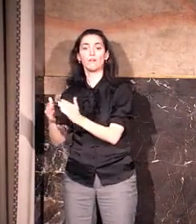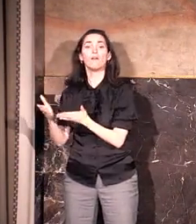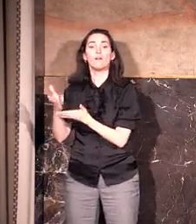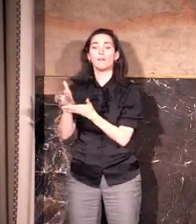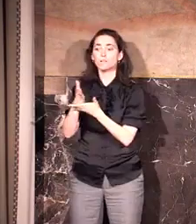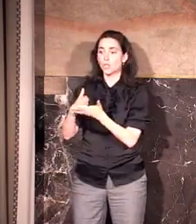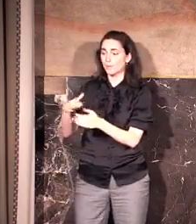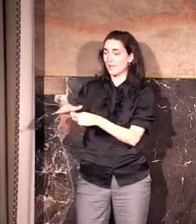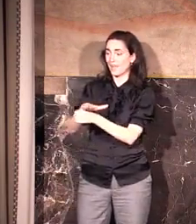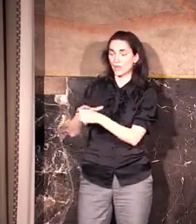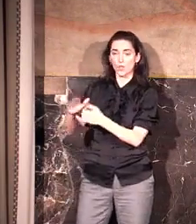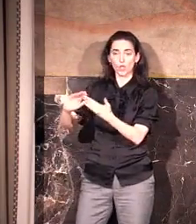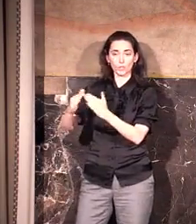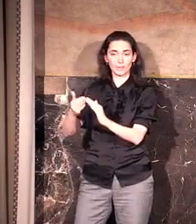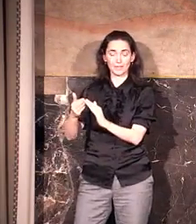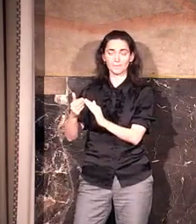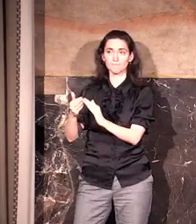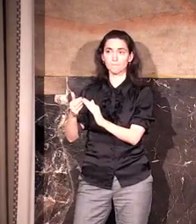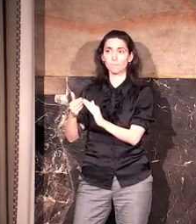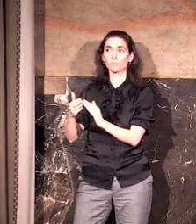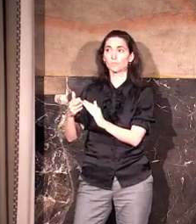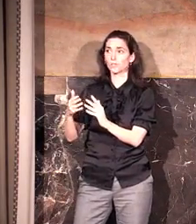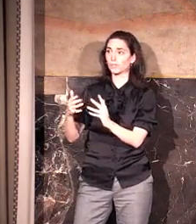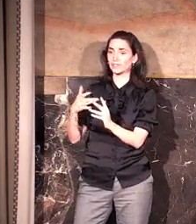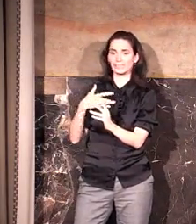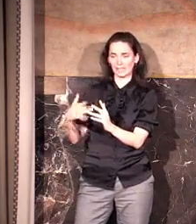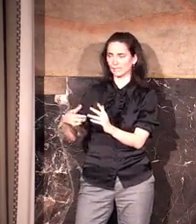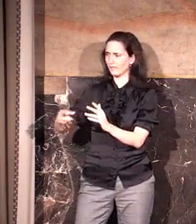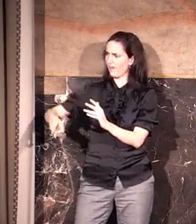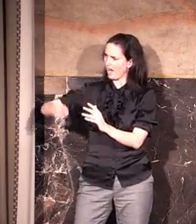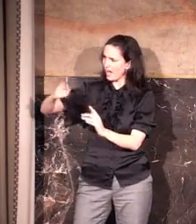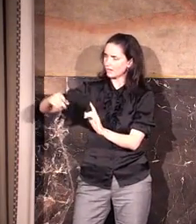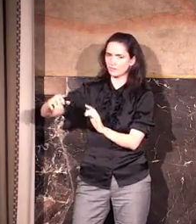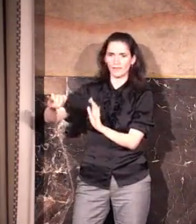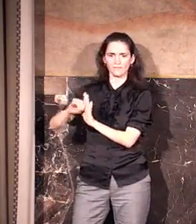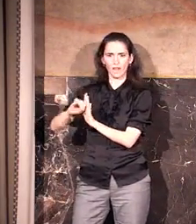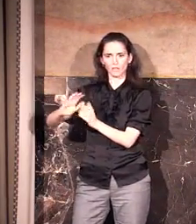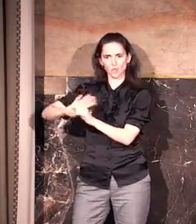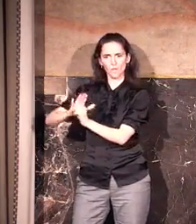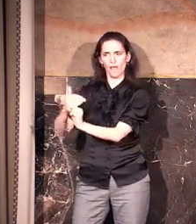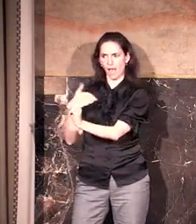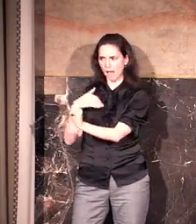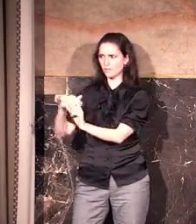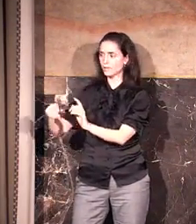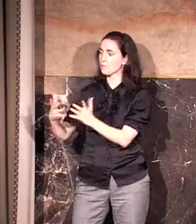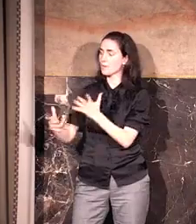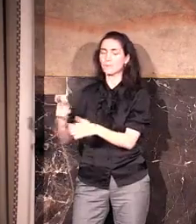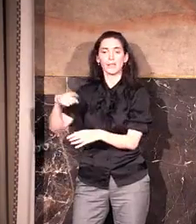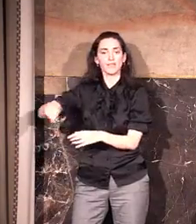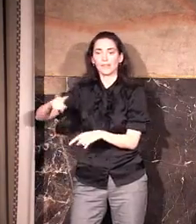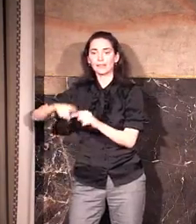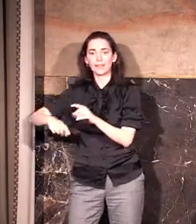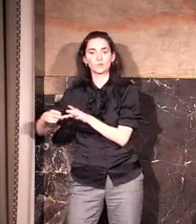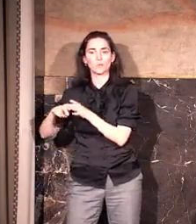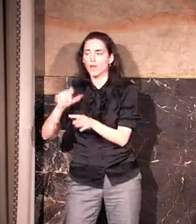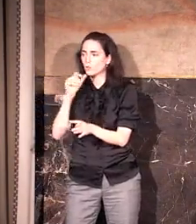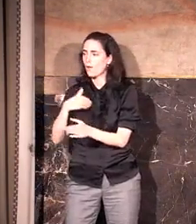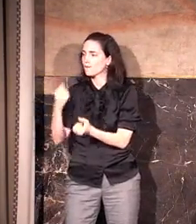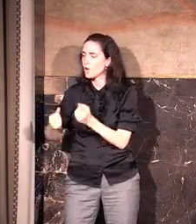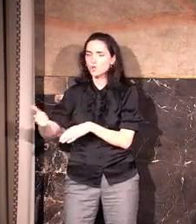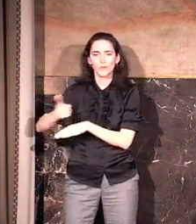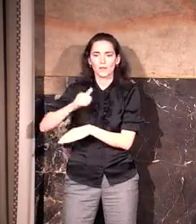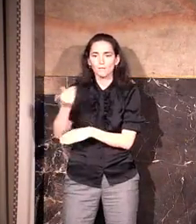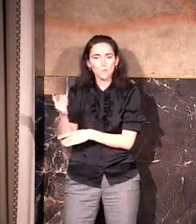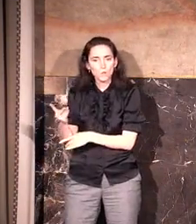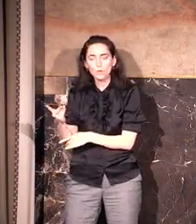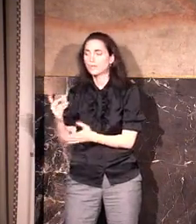that have a higher positivity than others and perhaps lack transportation. And so they're not getting out and going to